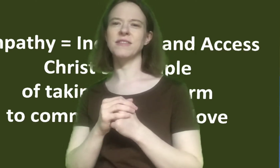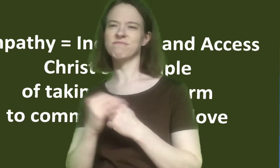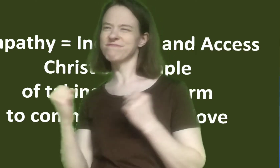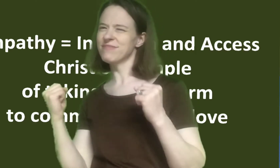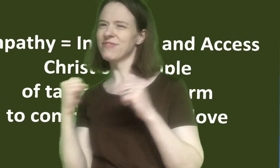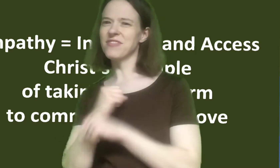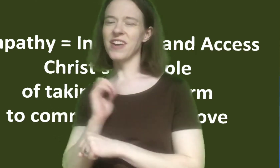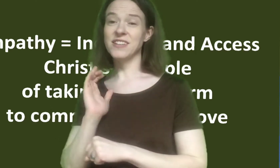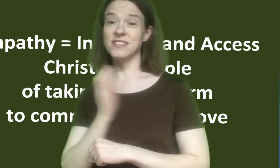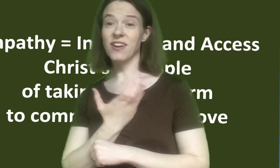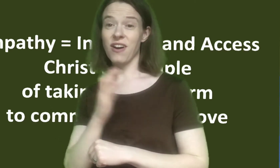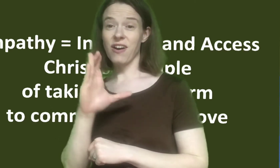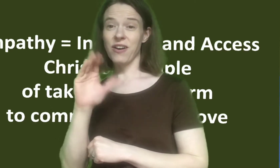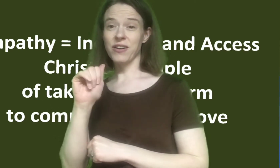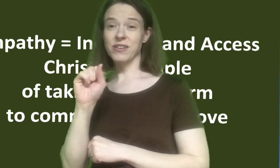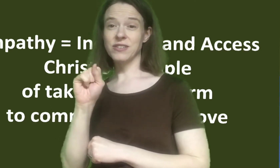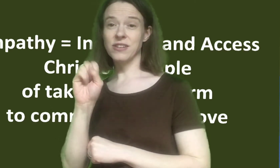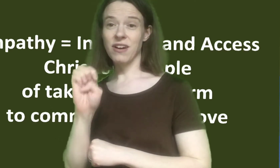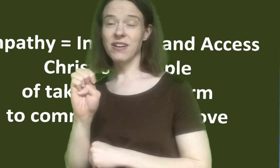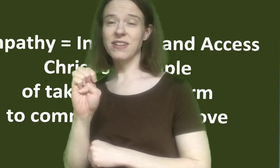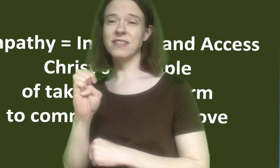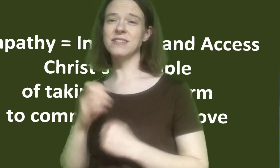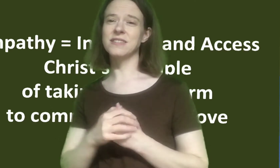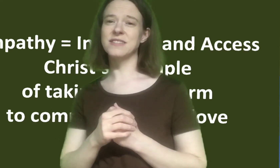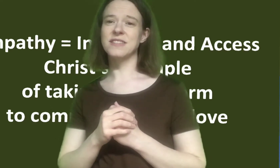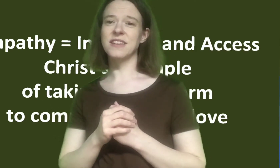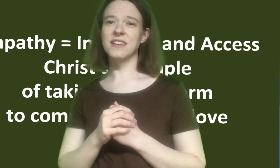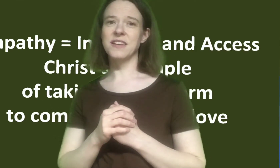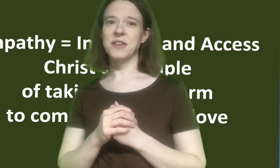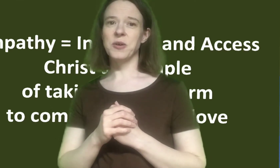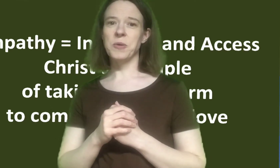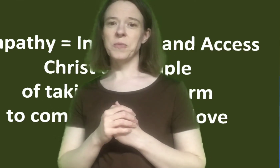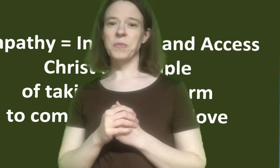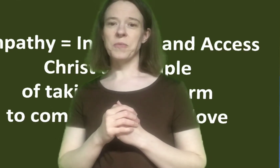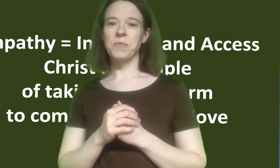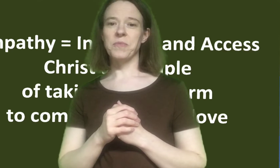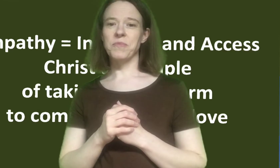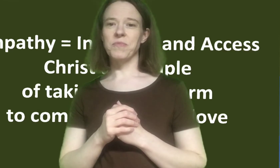pain. He fights our causes.